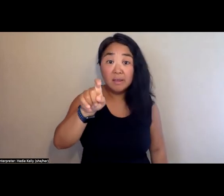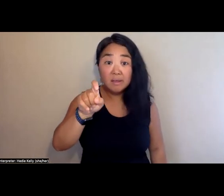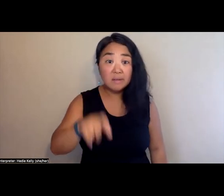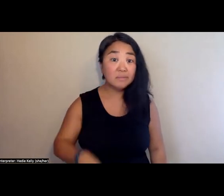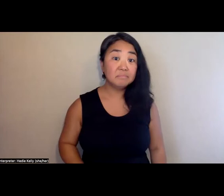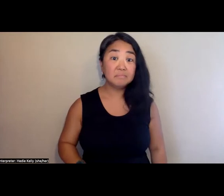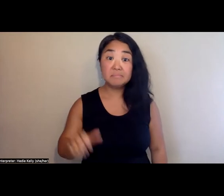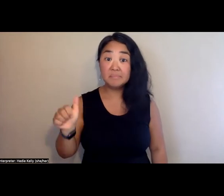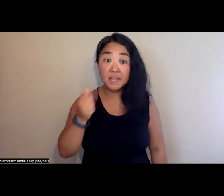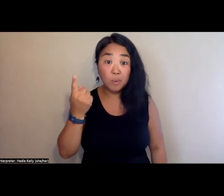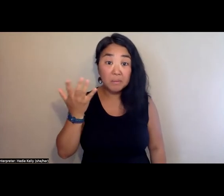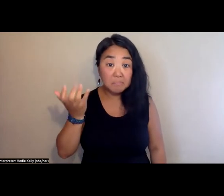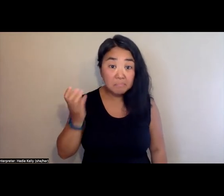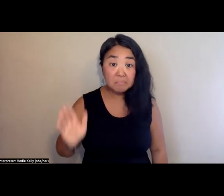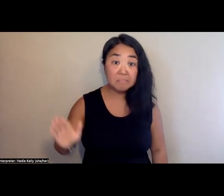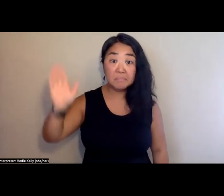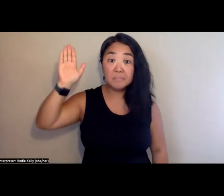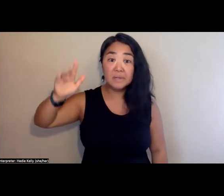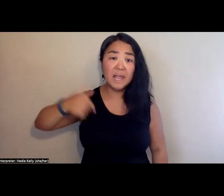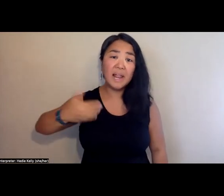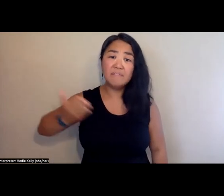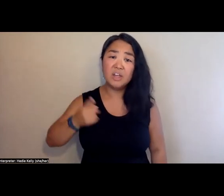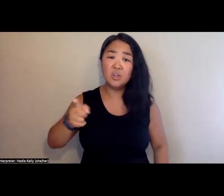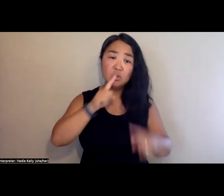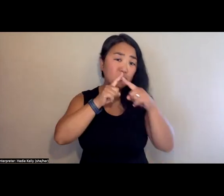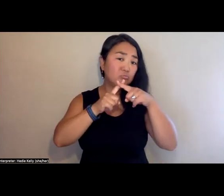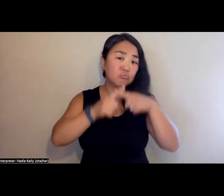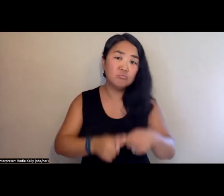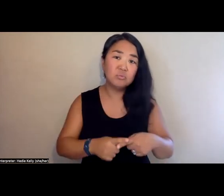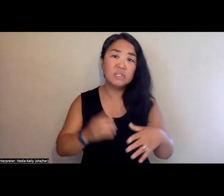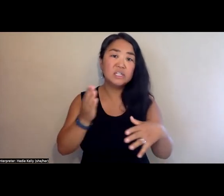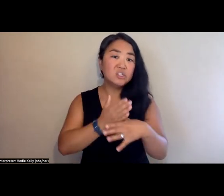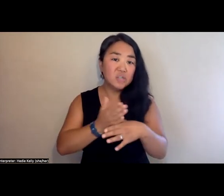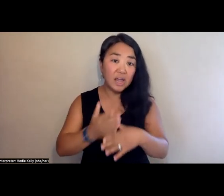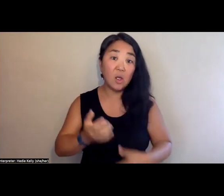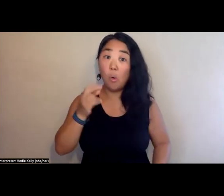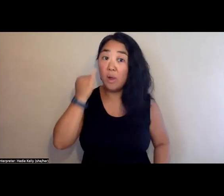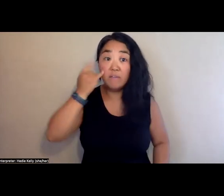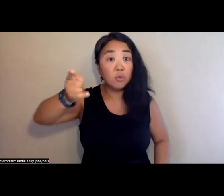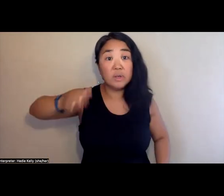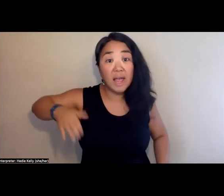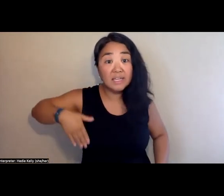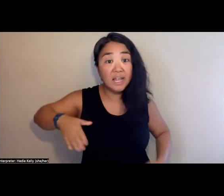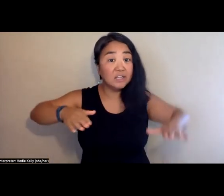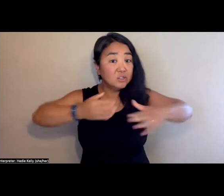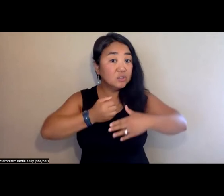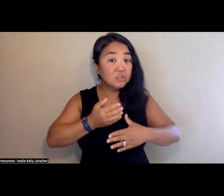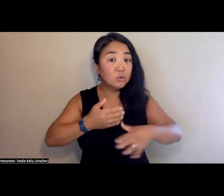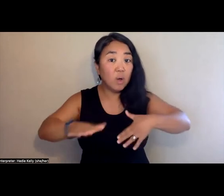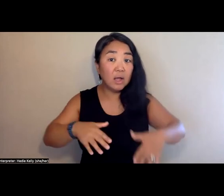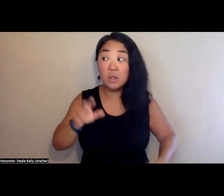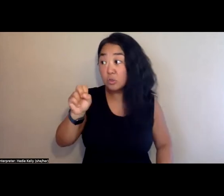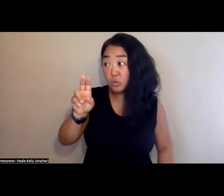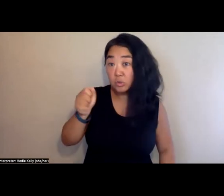Anybody want to jump in? And I'll invite you to just go ahead and unmute and share. Or even if you haven't done the walk, I think I see Susan, do you want to share